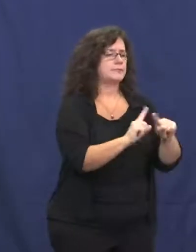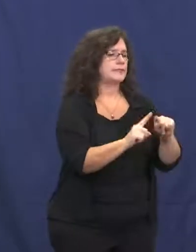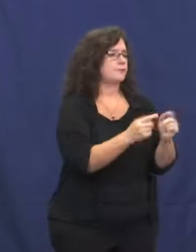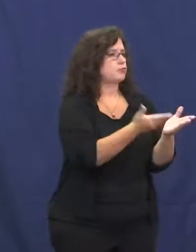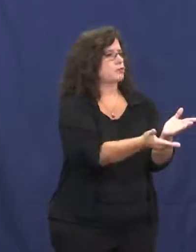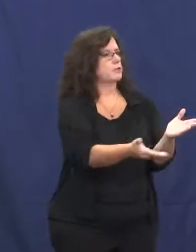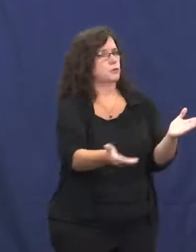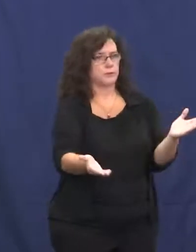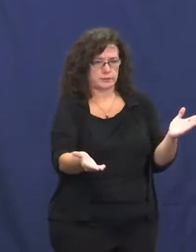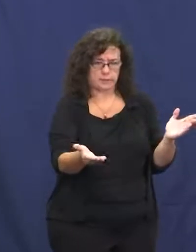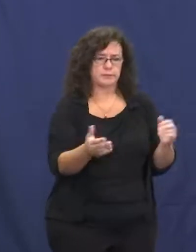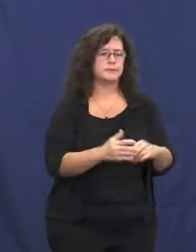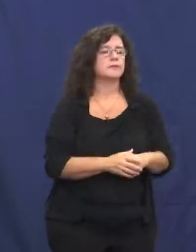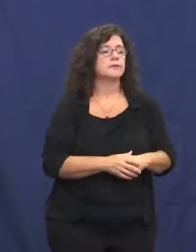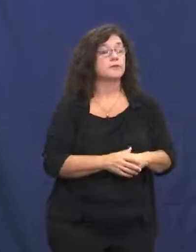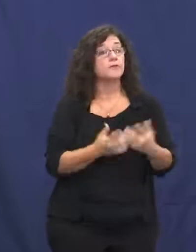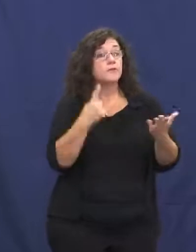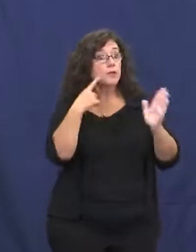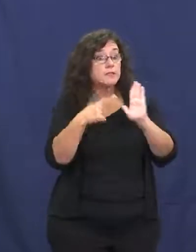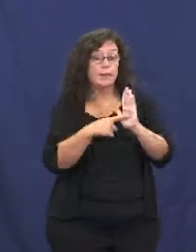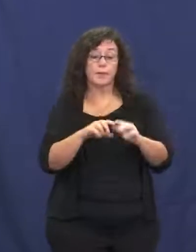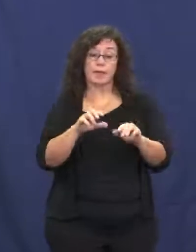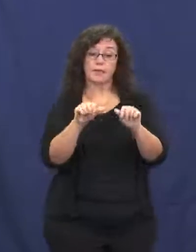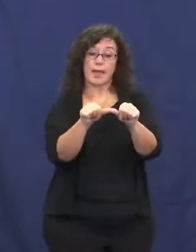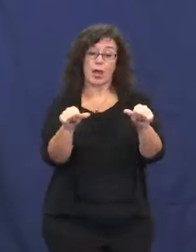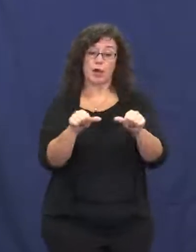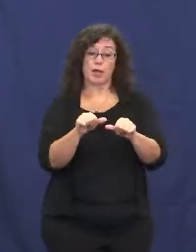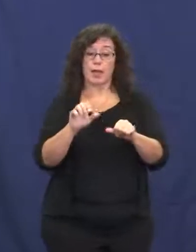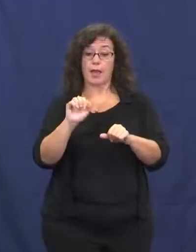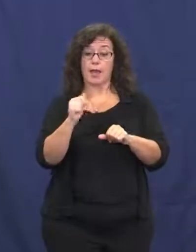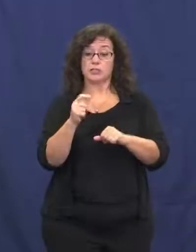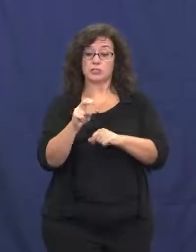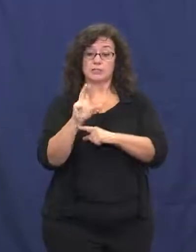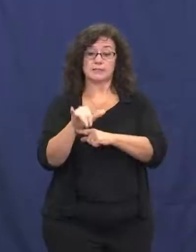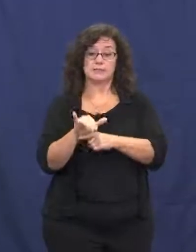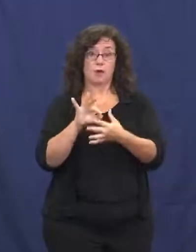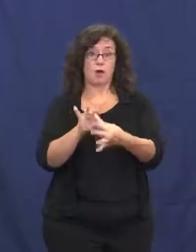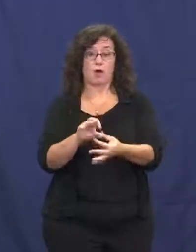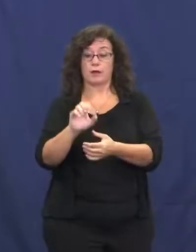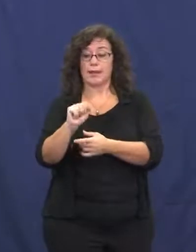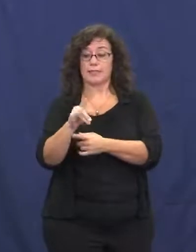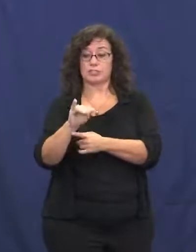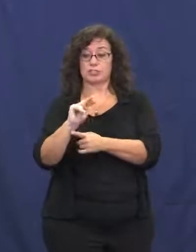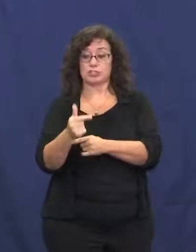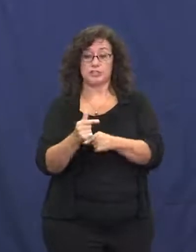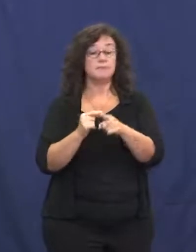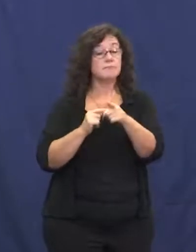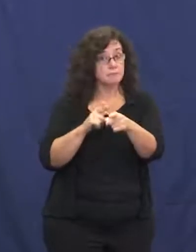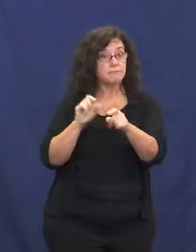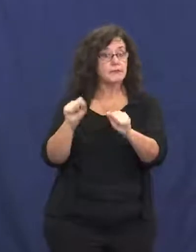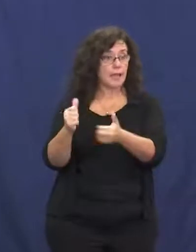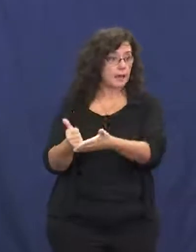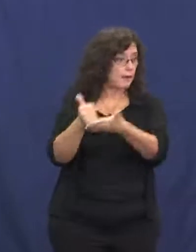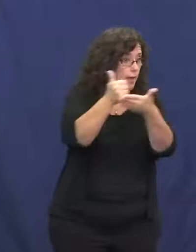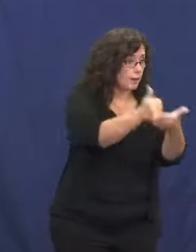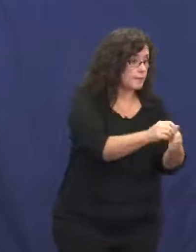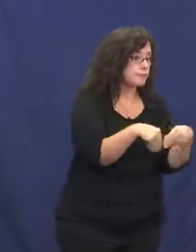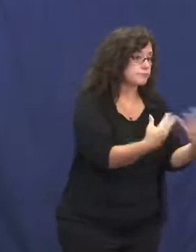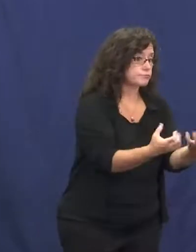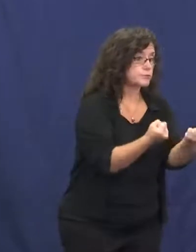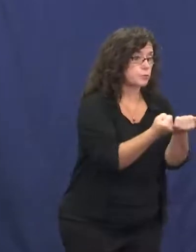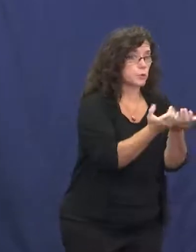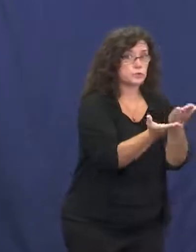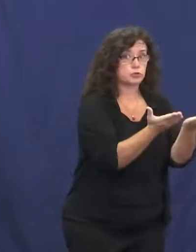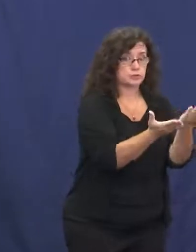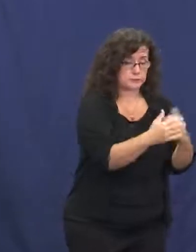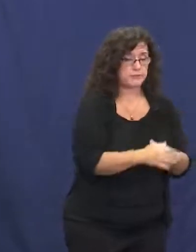the Area Agency on Aging. Some evidence-based classes which are also offered can keep our elders up and about,